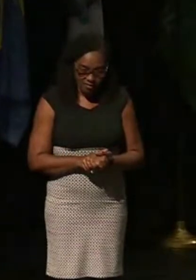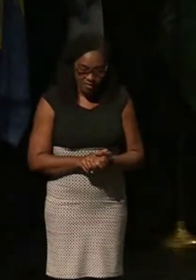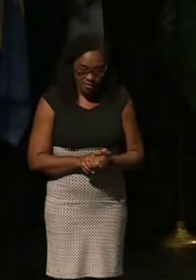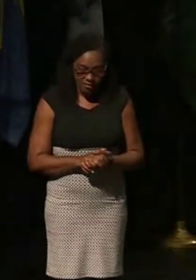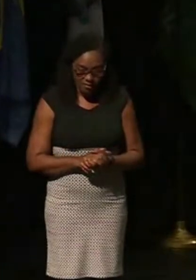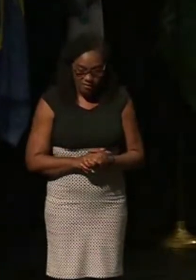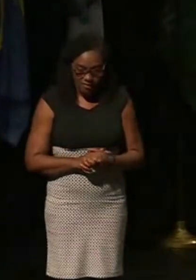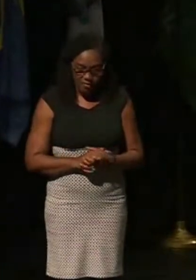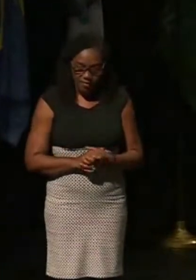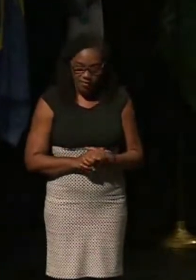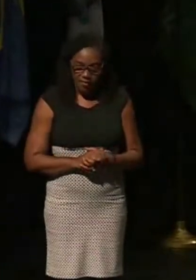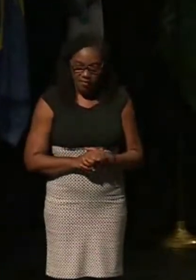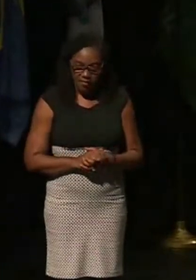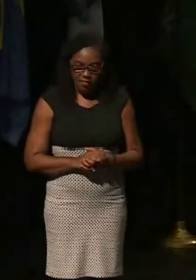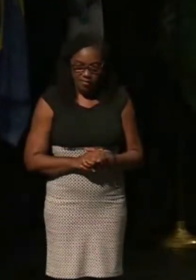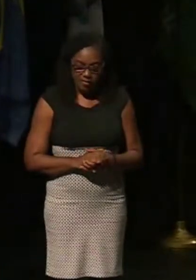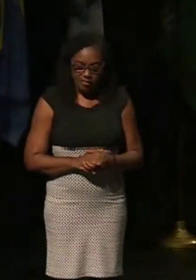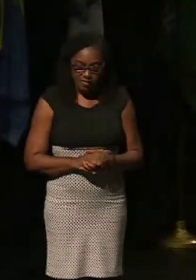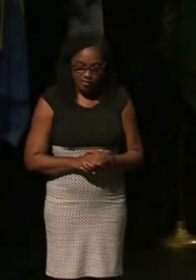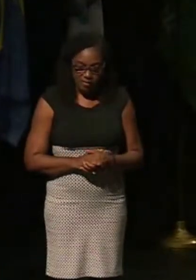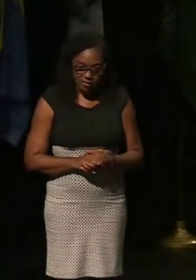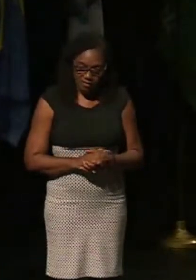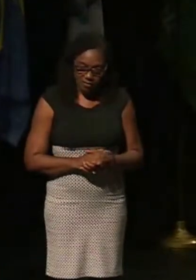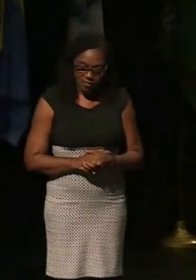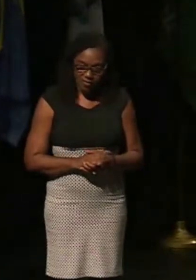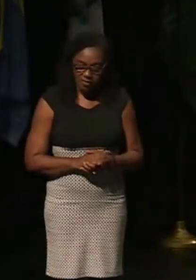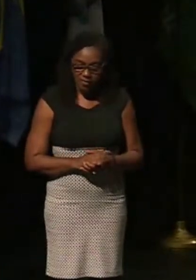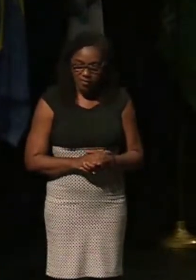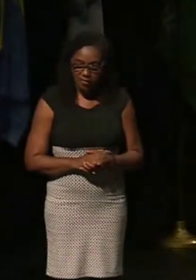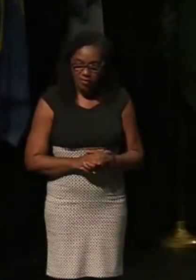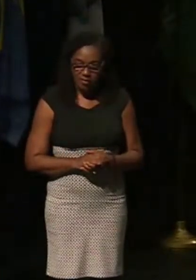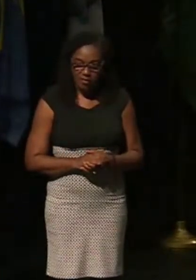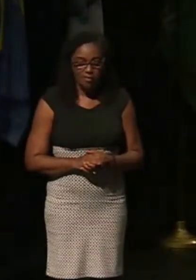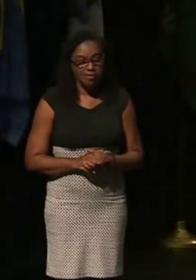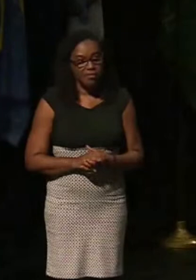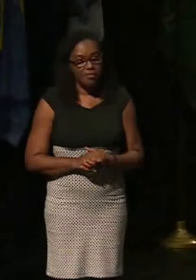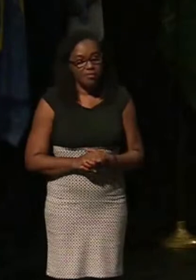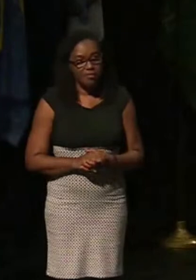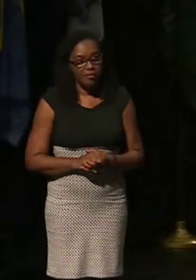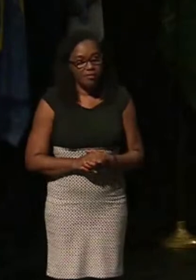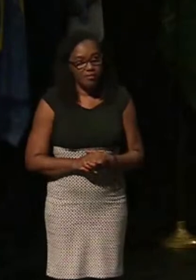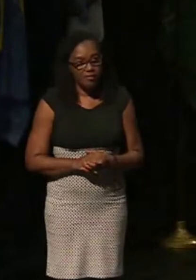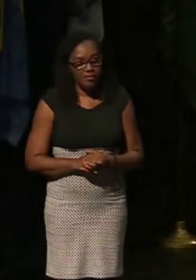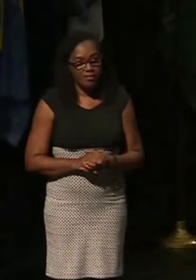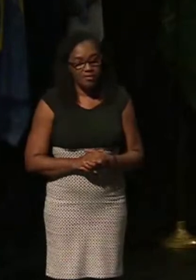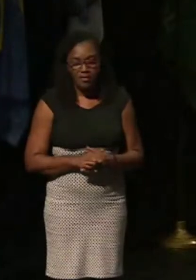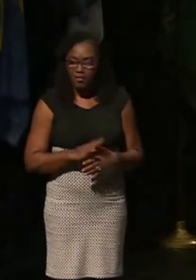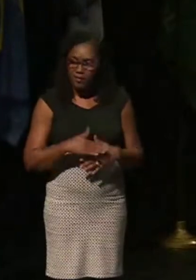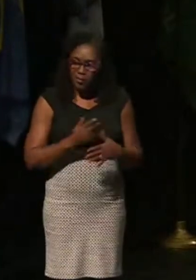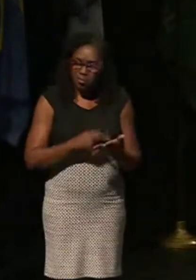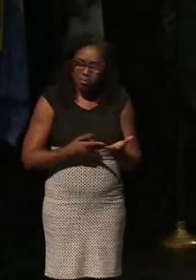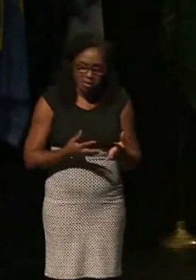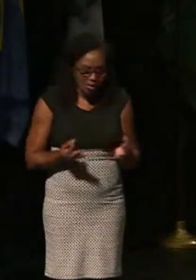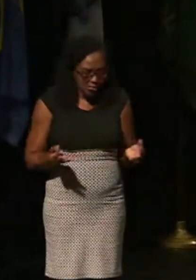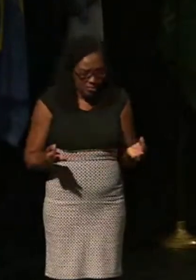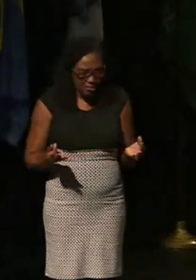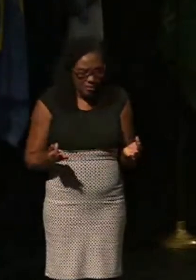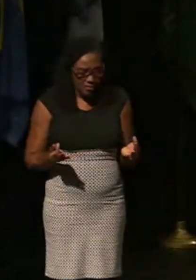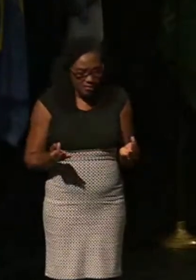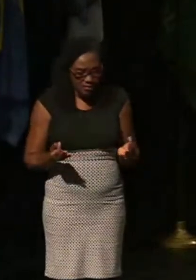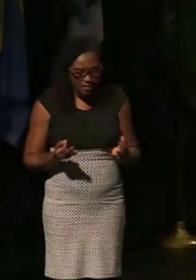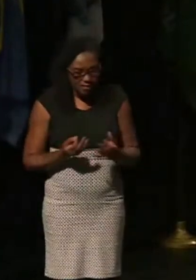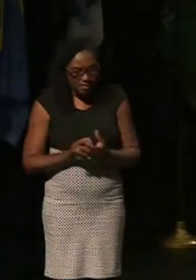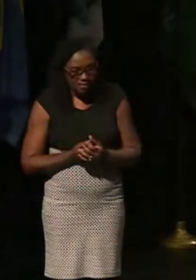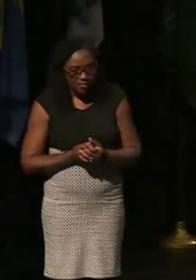Patriots, this is what we call our sports high-performance players. Samantha Wallace, Jamelia McCarthy,